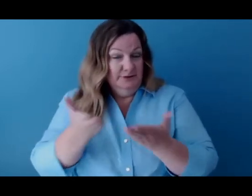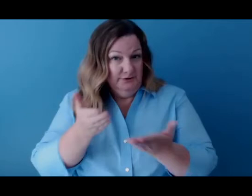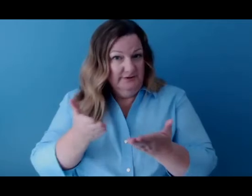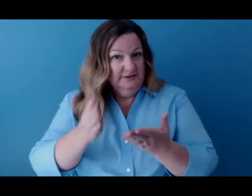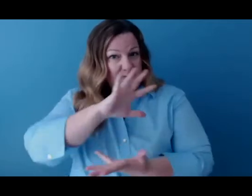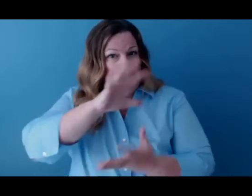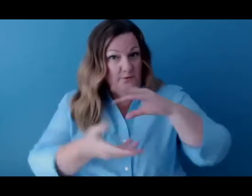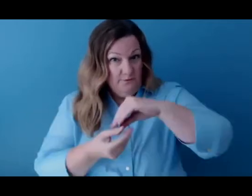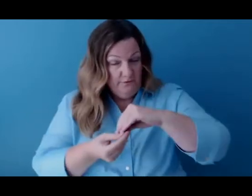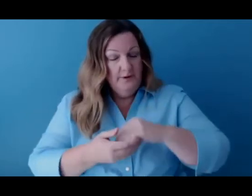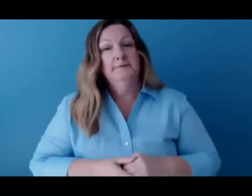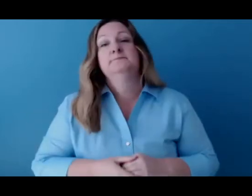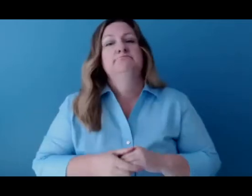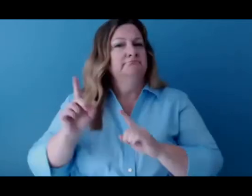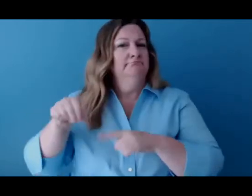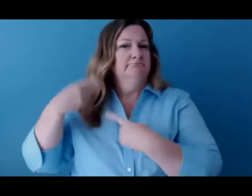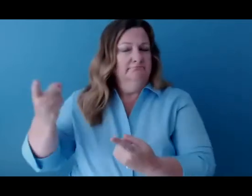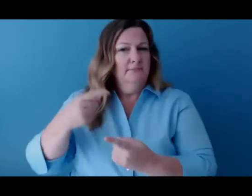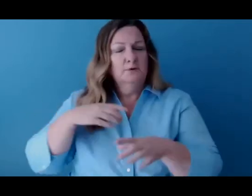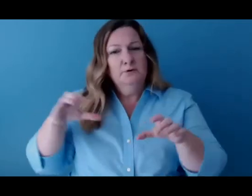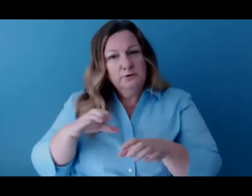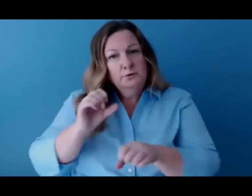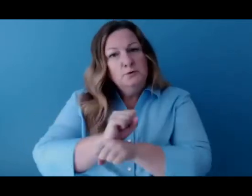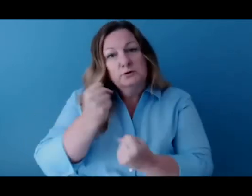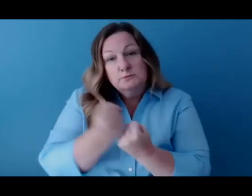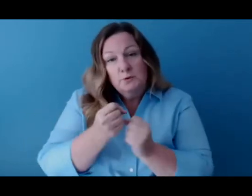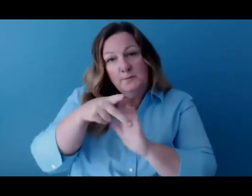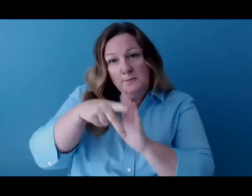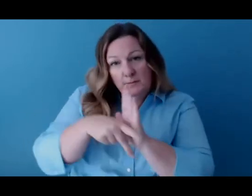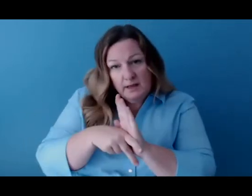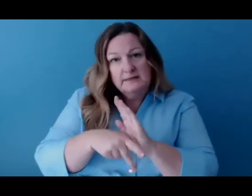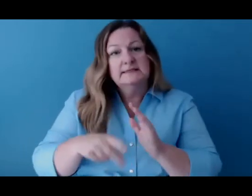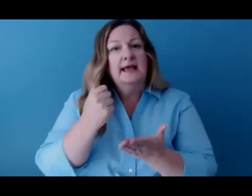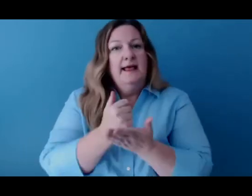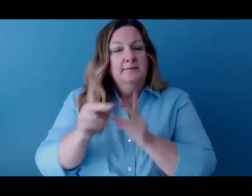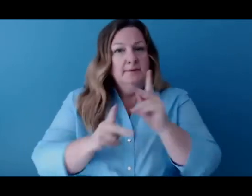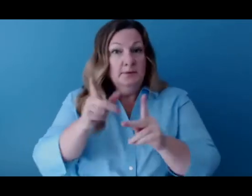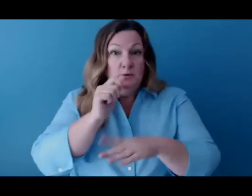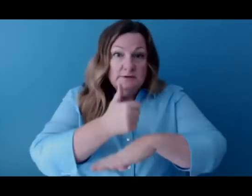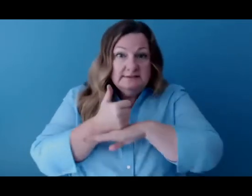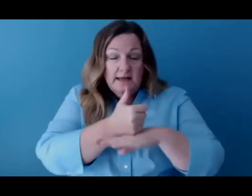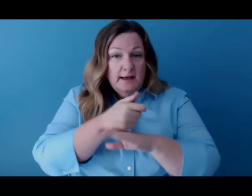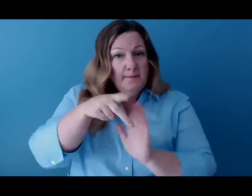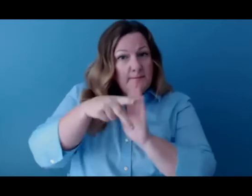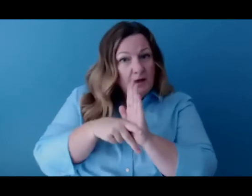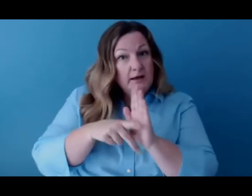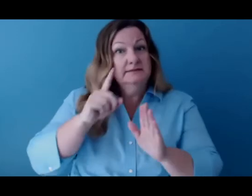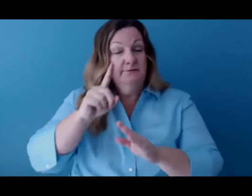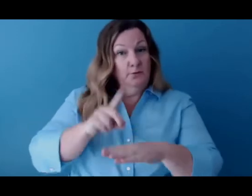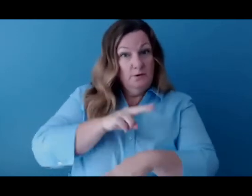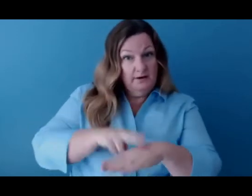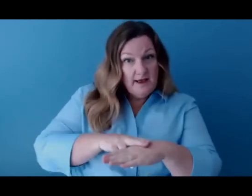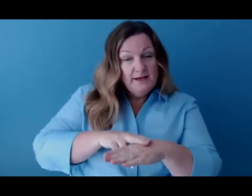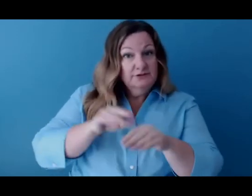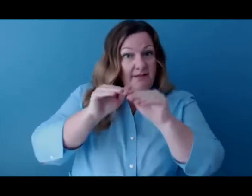done historically is policy work and trying to support policymakers on the local, state, and national level. And so as part